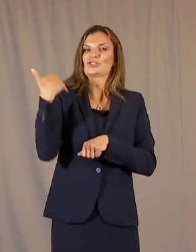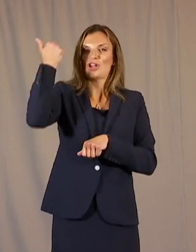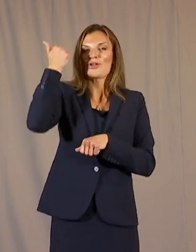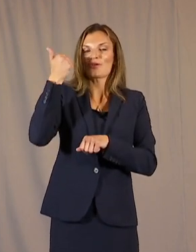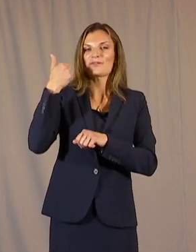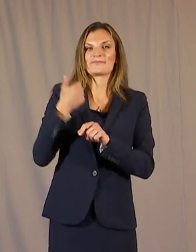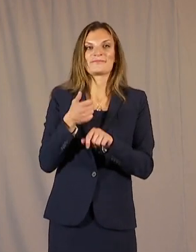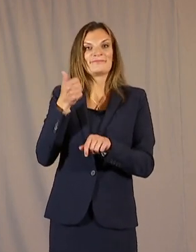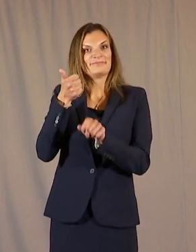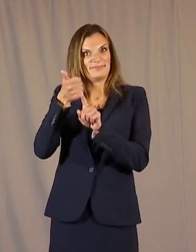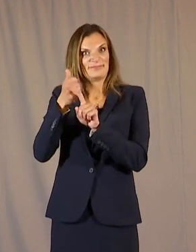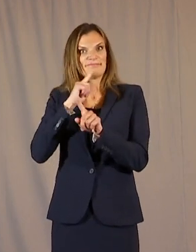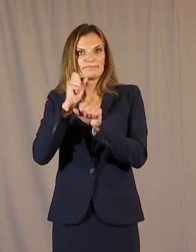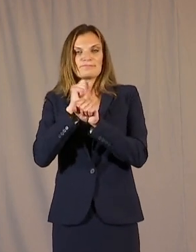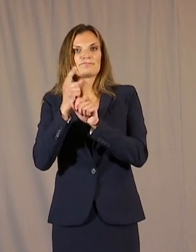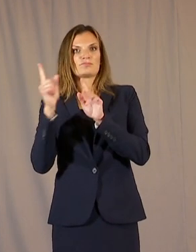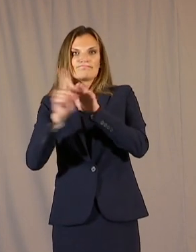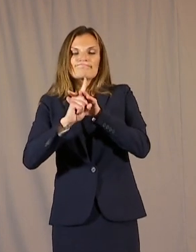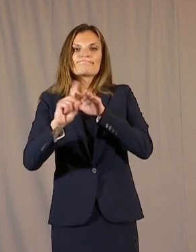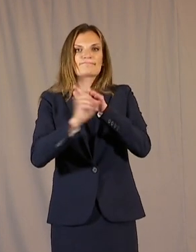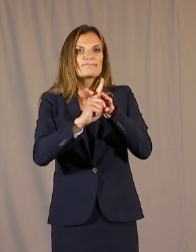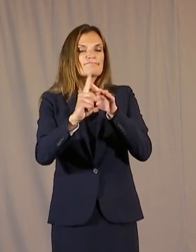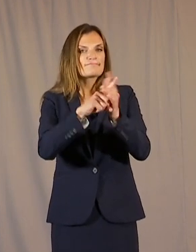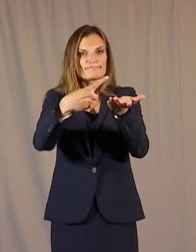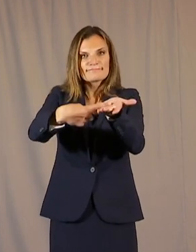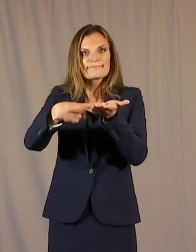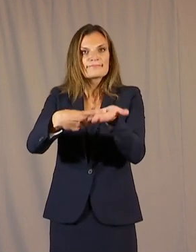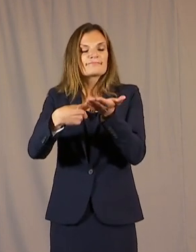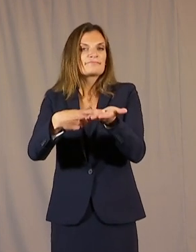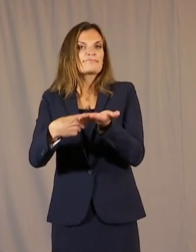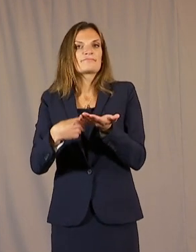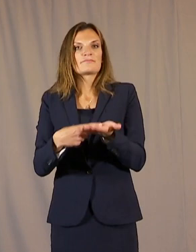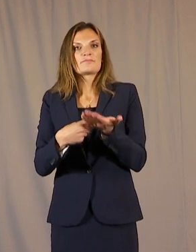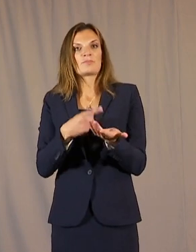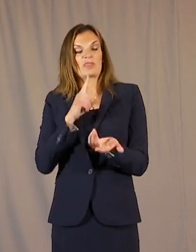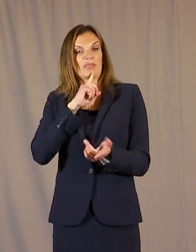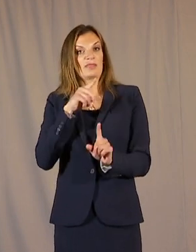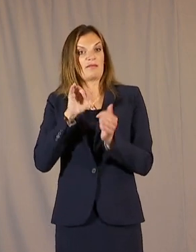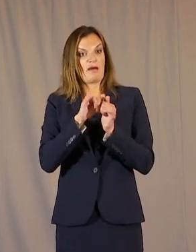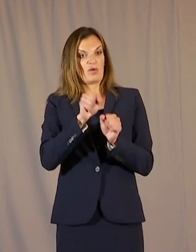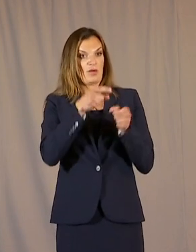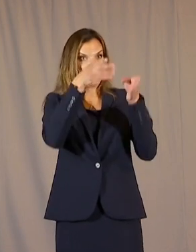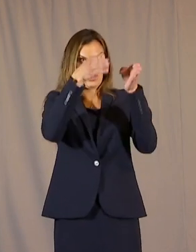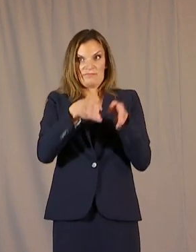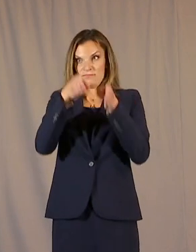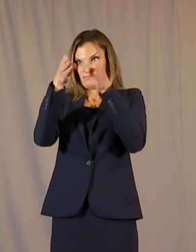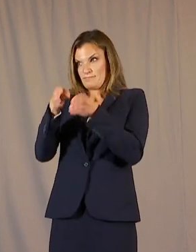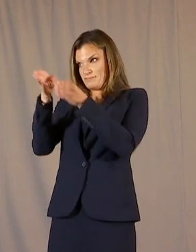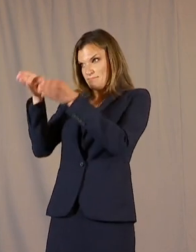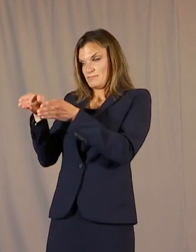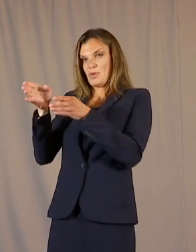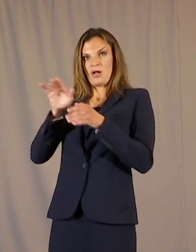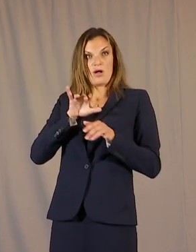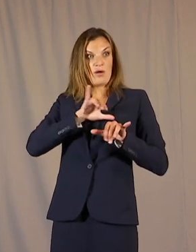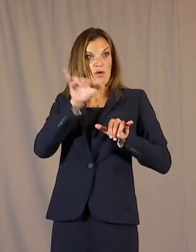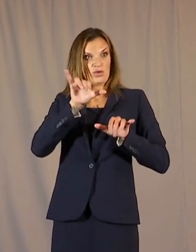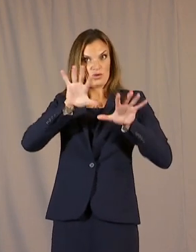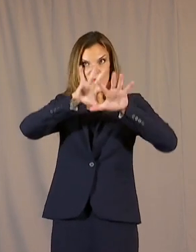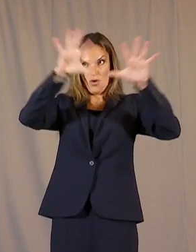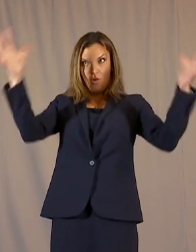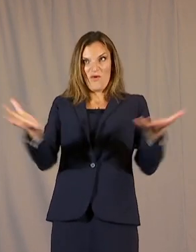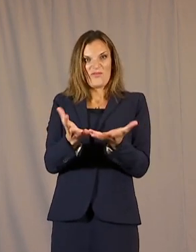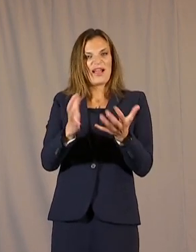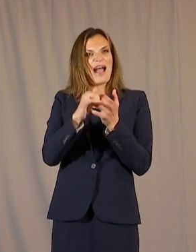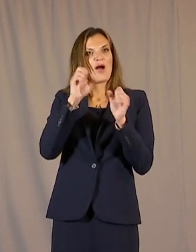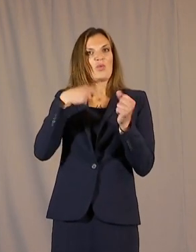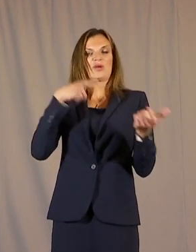and engaged us in such a way to say, how do we all individually and collectively make a difference? So one of the things